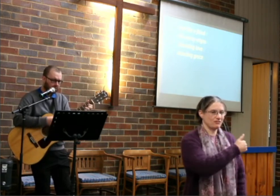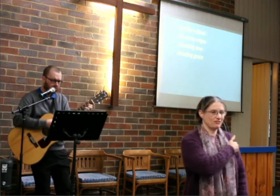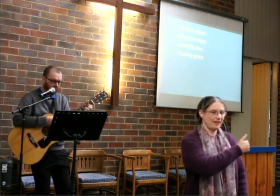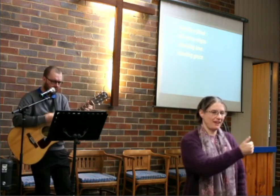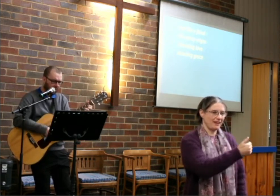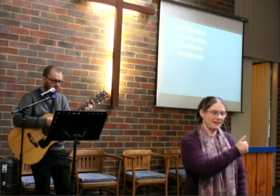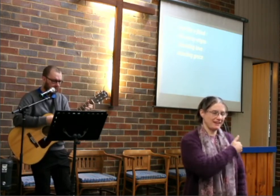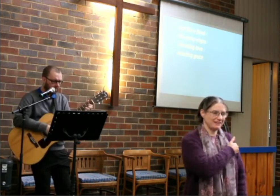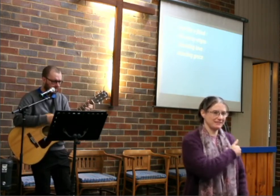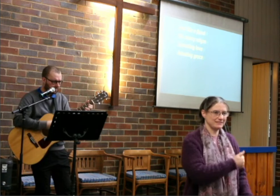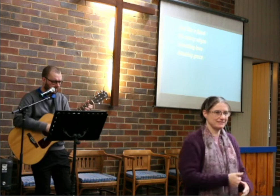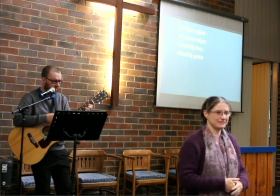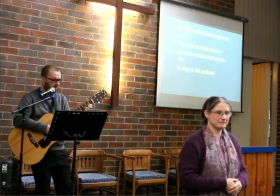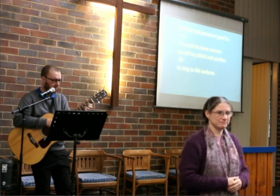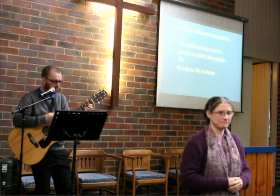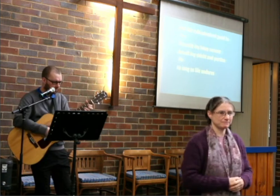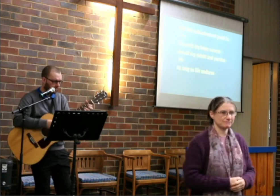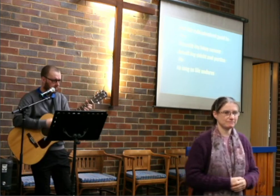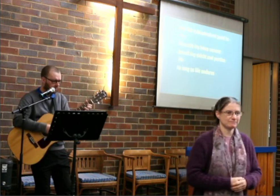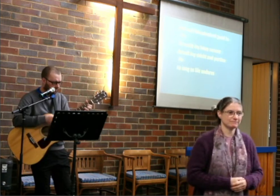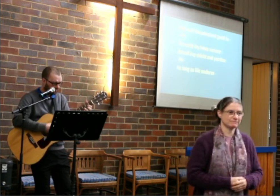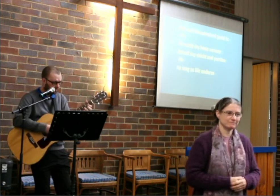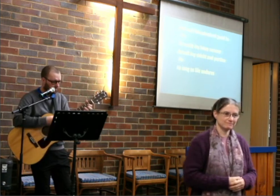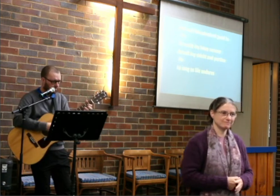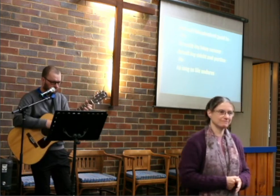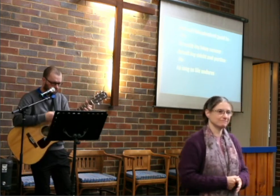amazing grace.